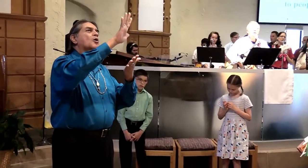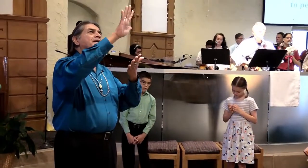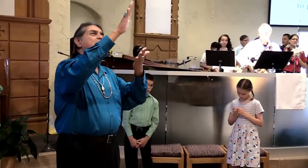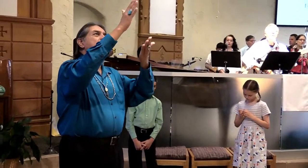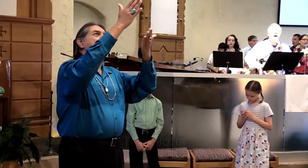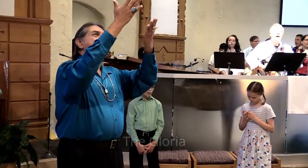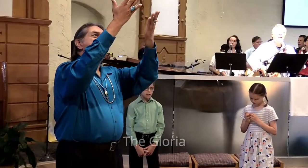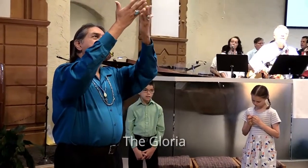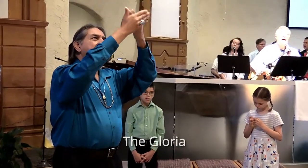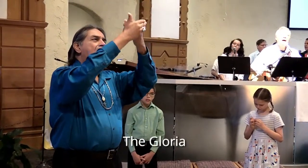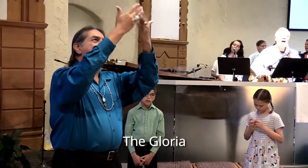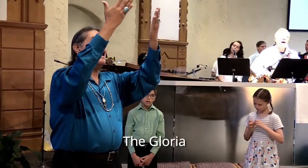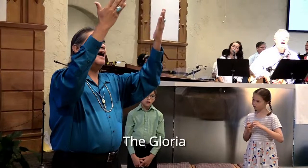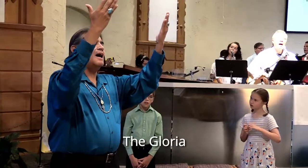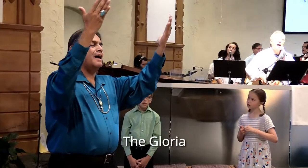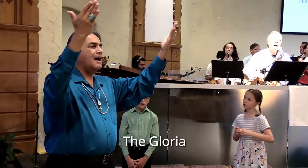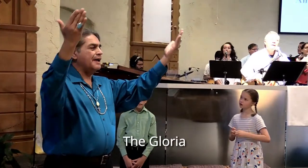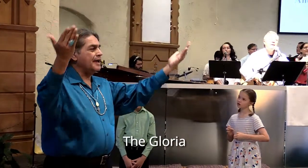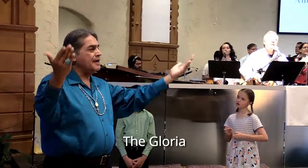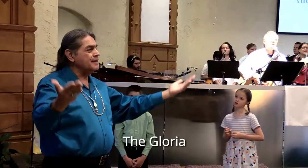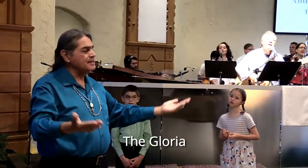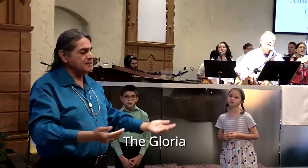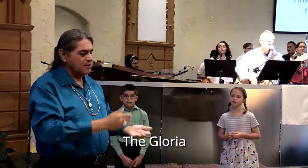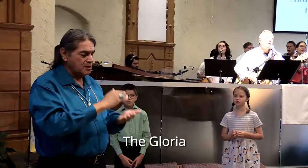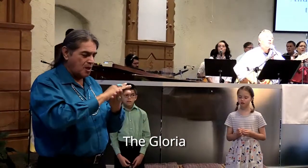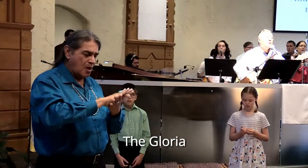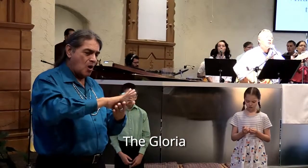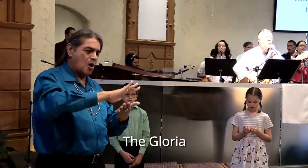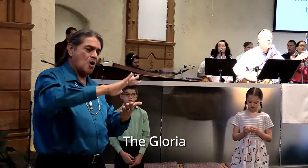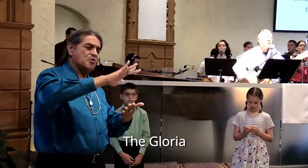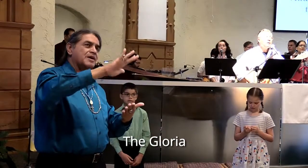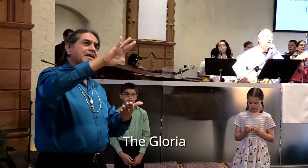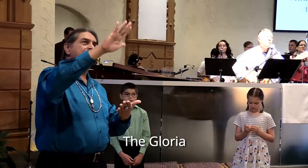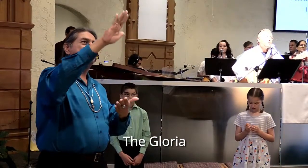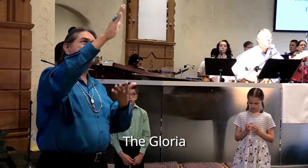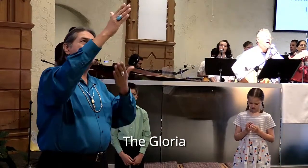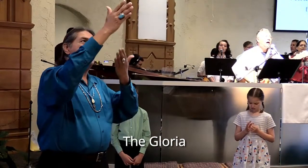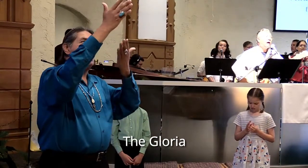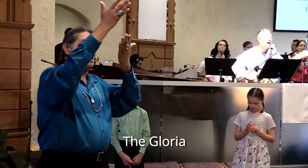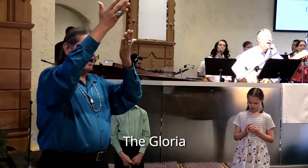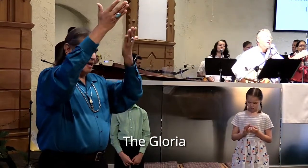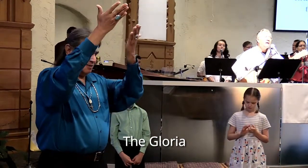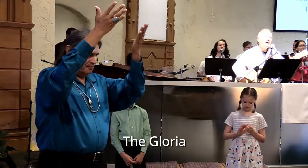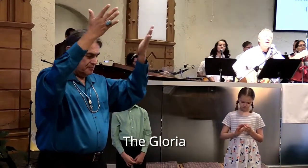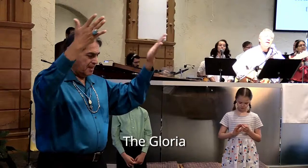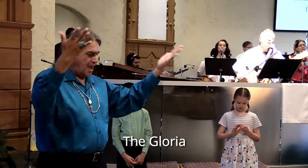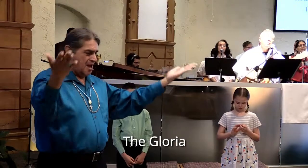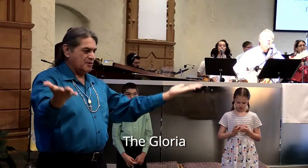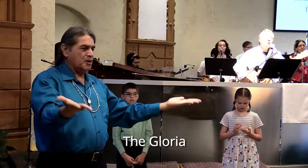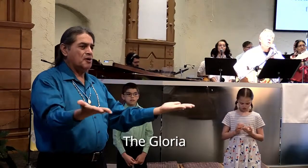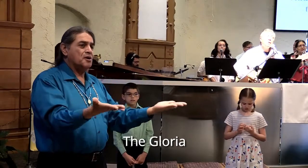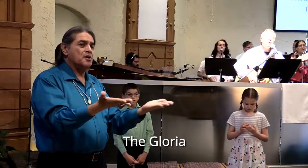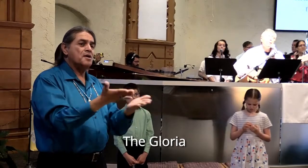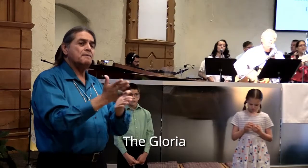Amen. Glory to God in the highest. Glory to God, and